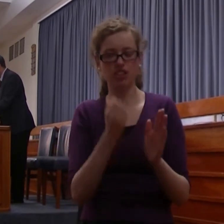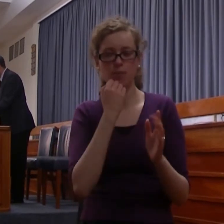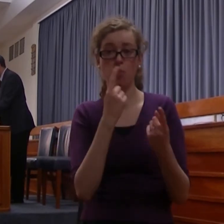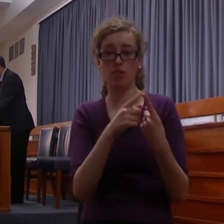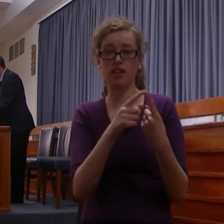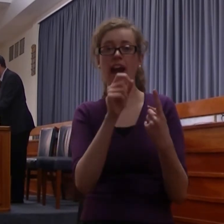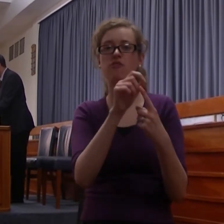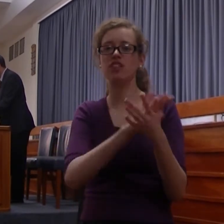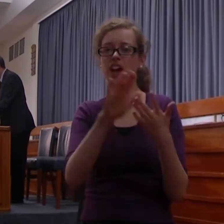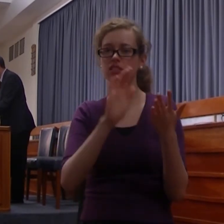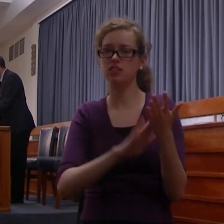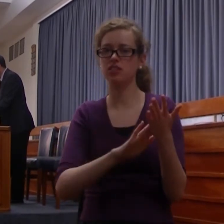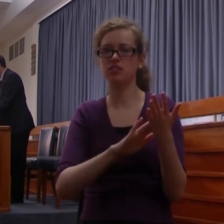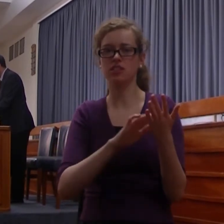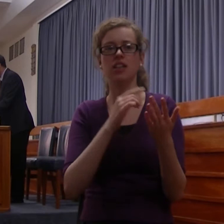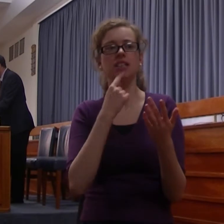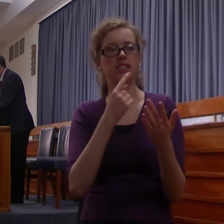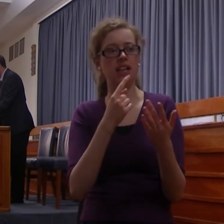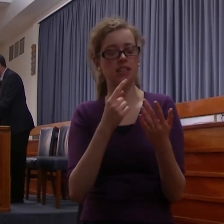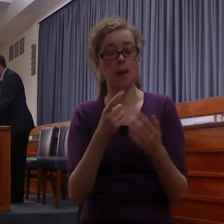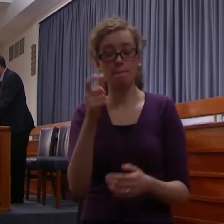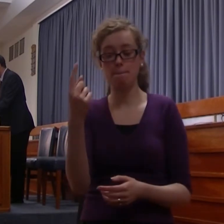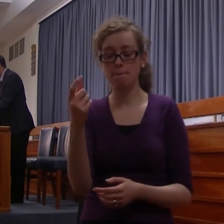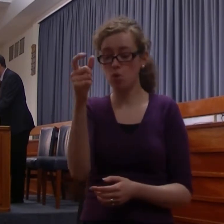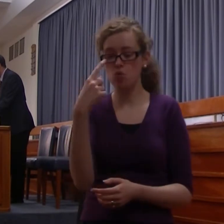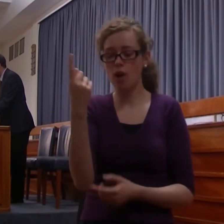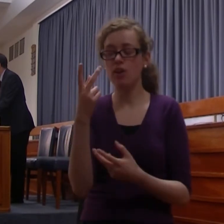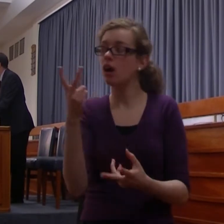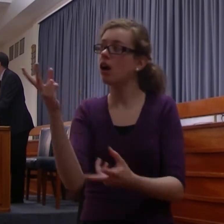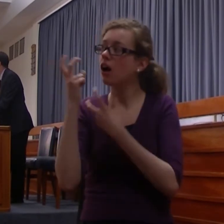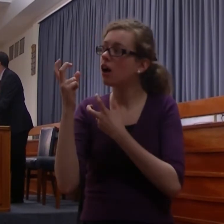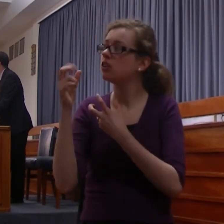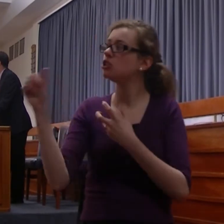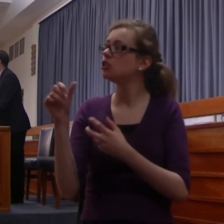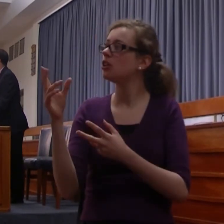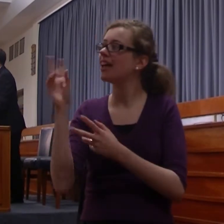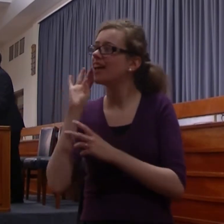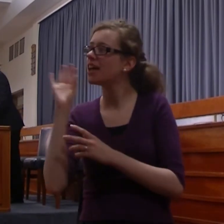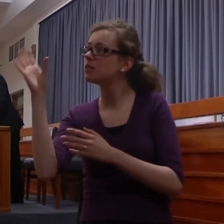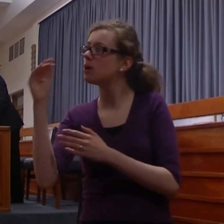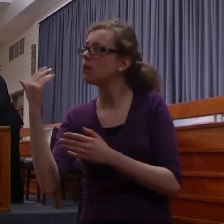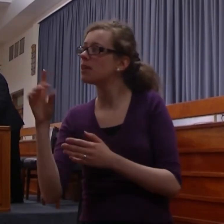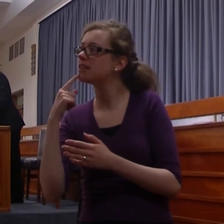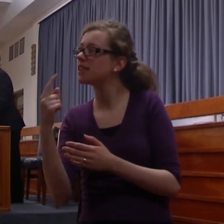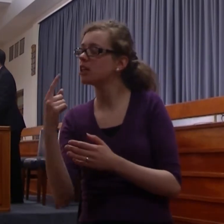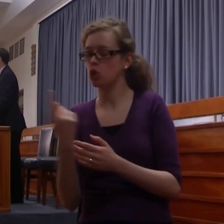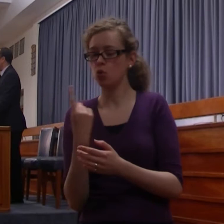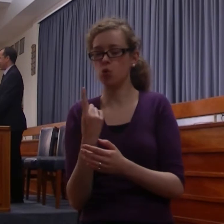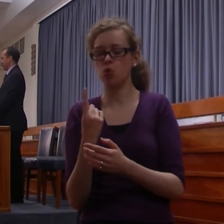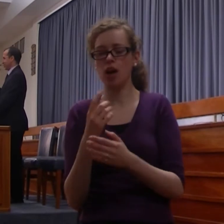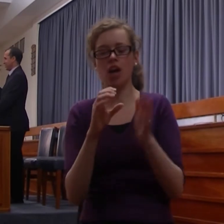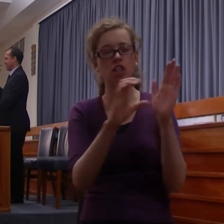addressed particularly to the church of Ephesus, but if you read verse 7, he that hath an ear, let